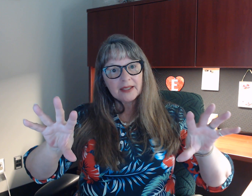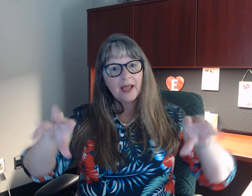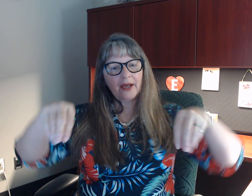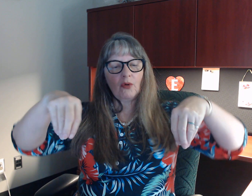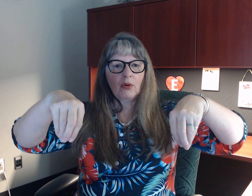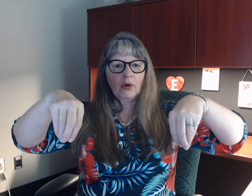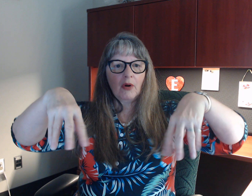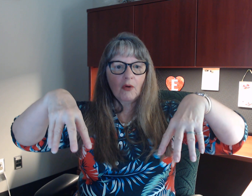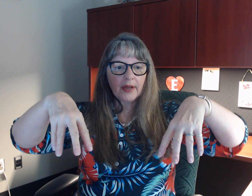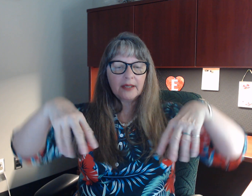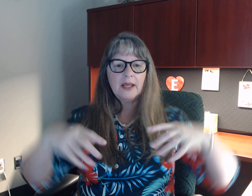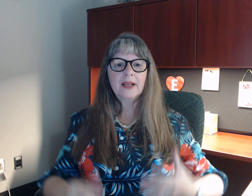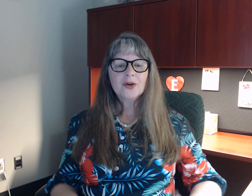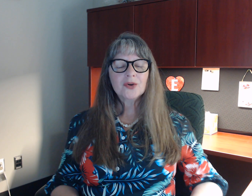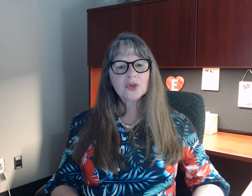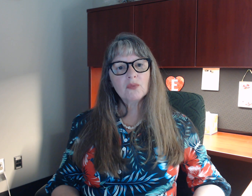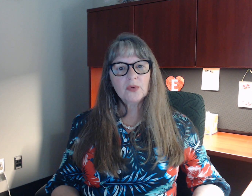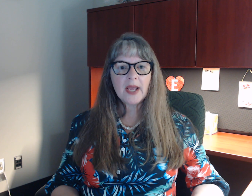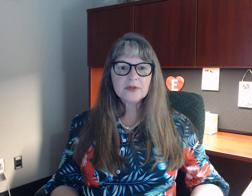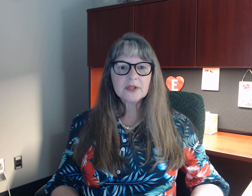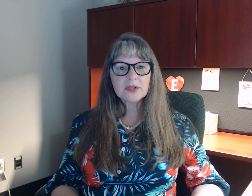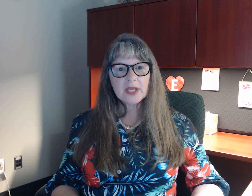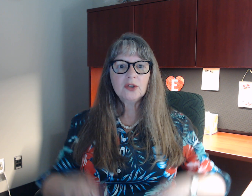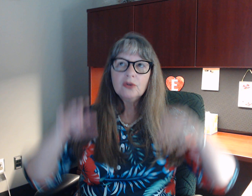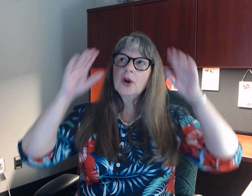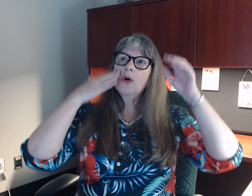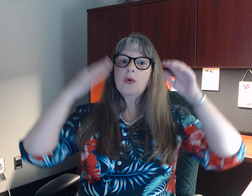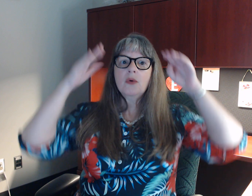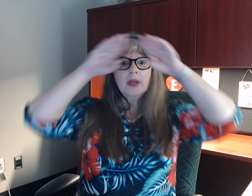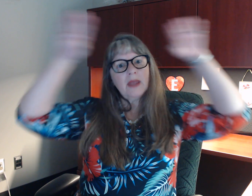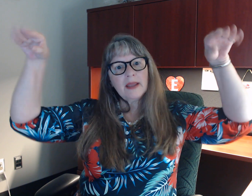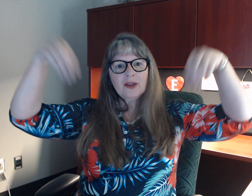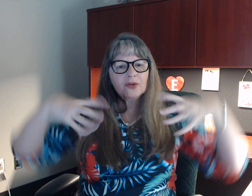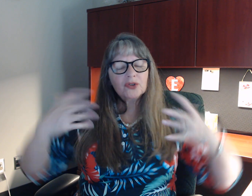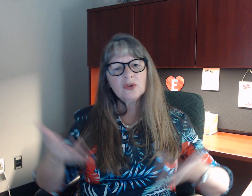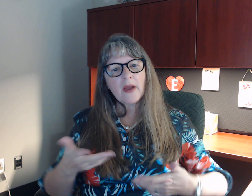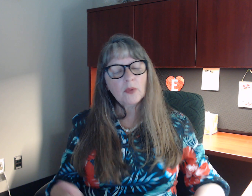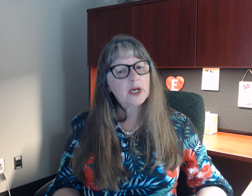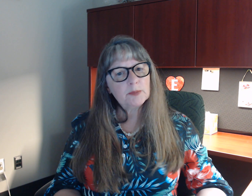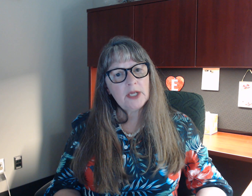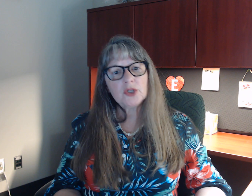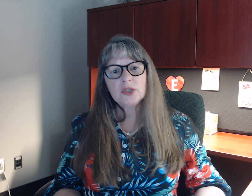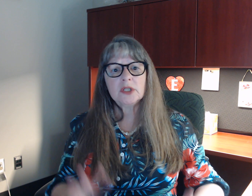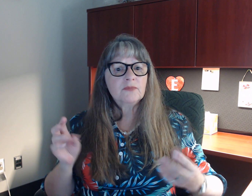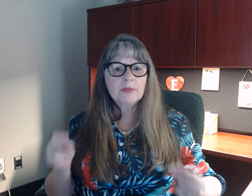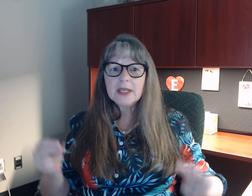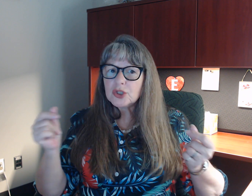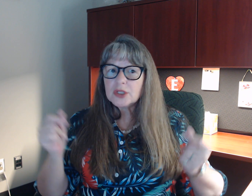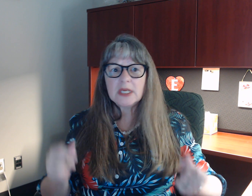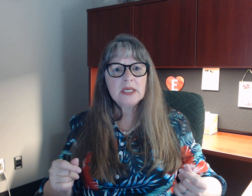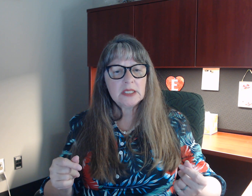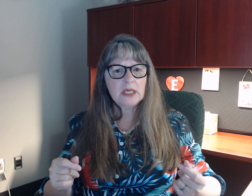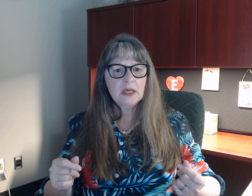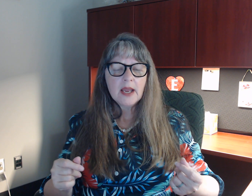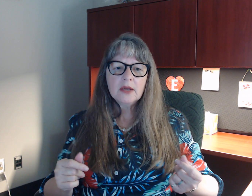headlight or overhead light. So you won't have to say, so you have more explanations. It's just easy. And so